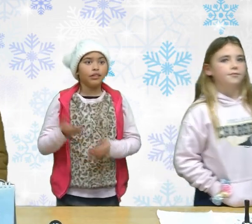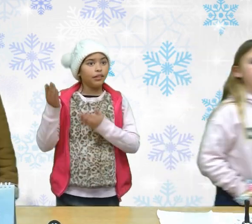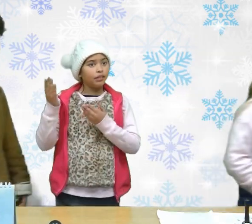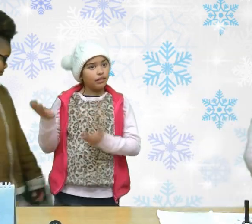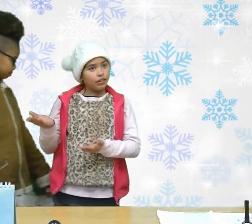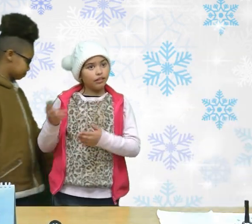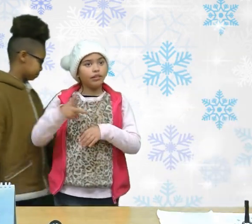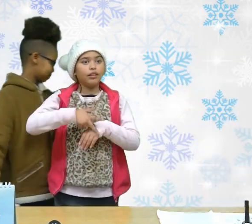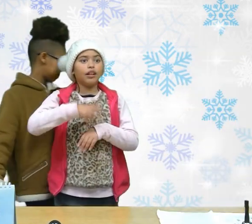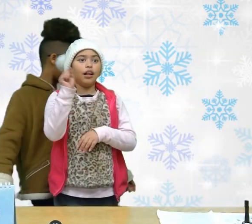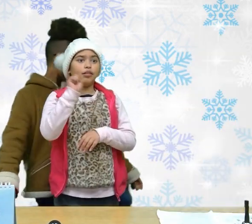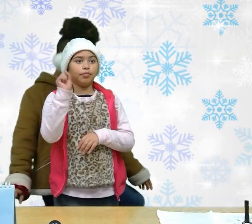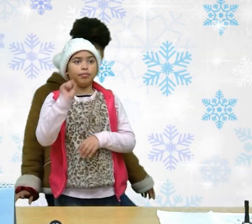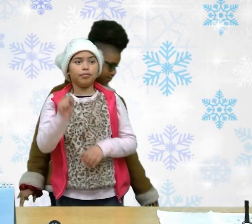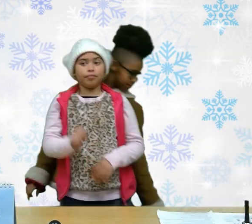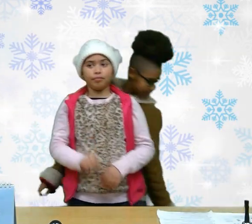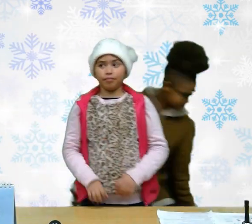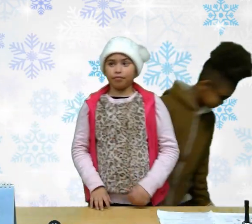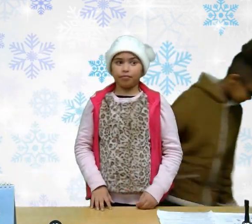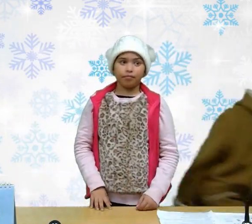announcements.